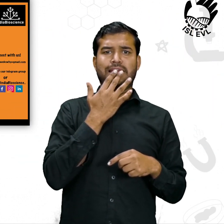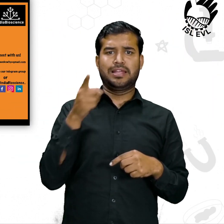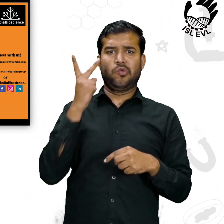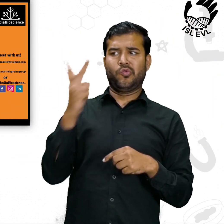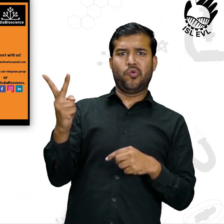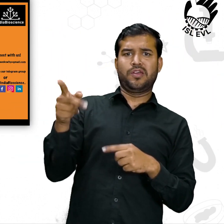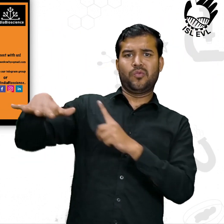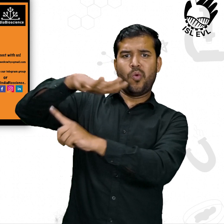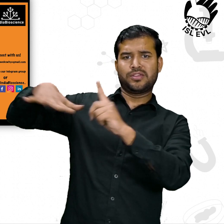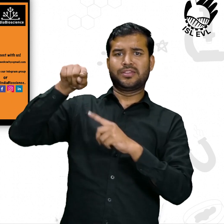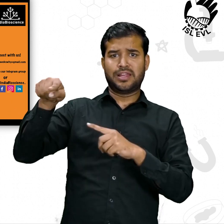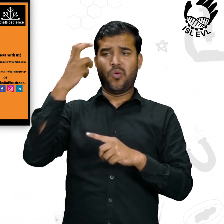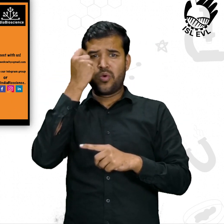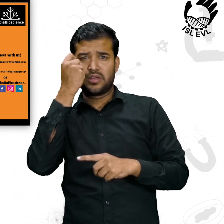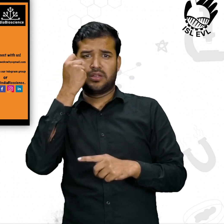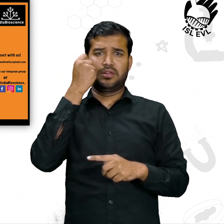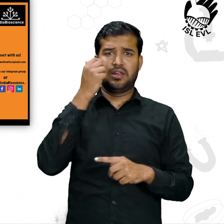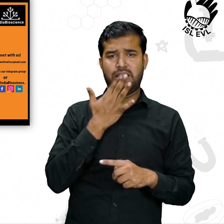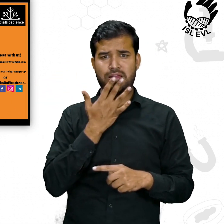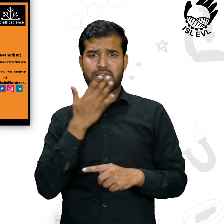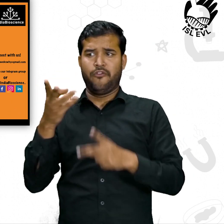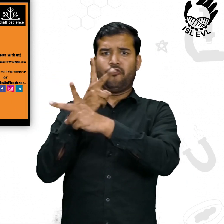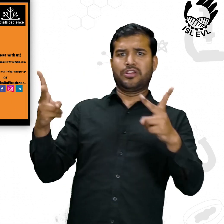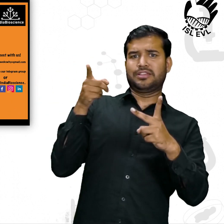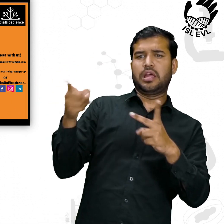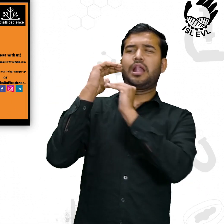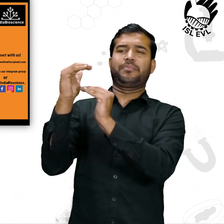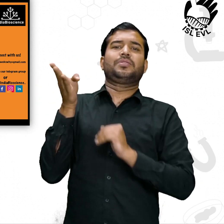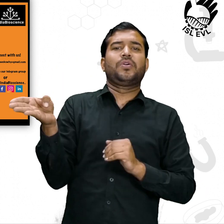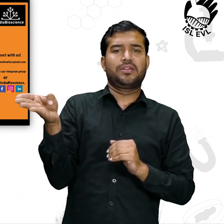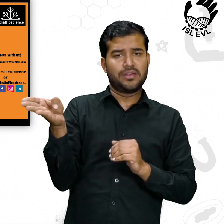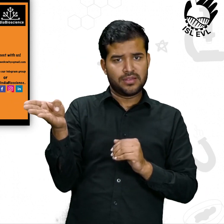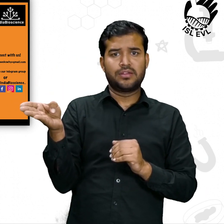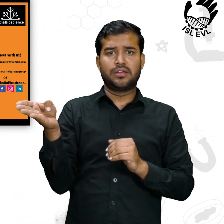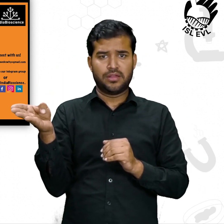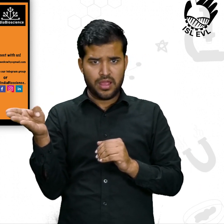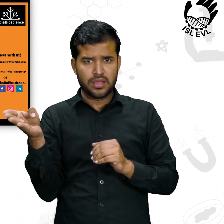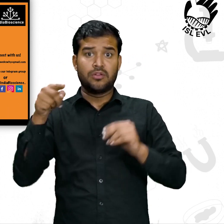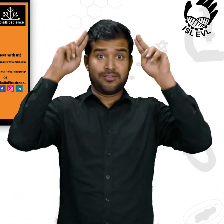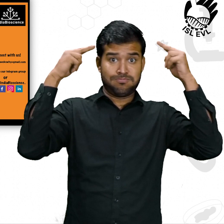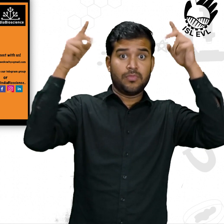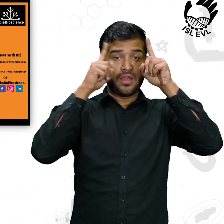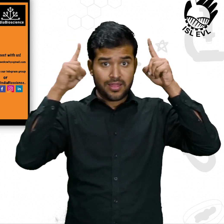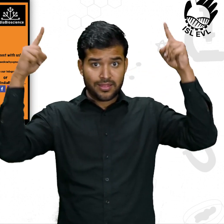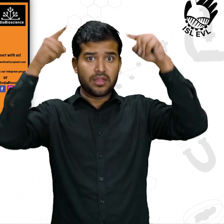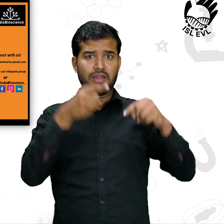bush is. So, what do you mean when you say colorblind? So human eyes are